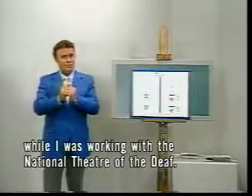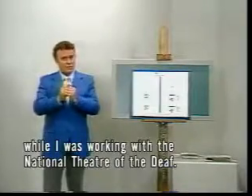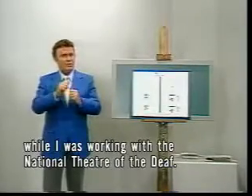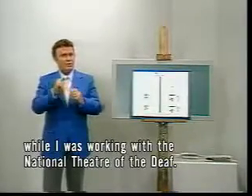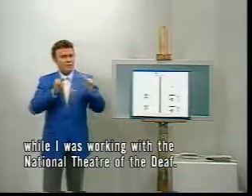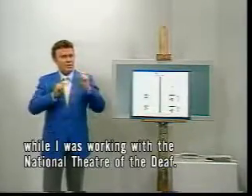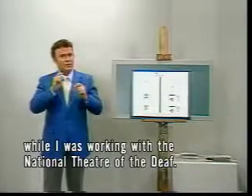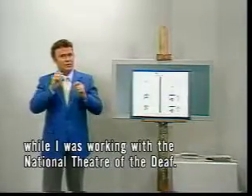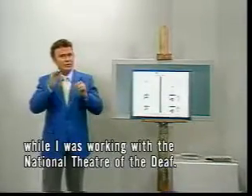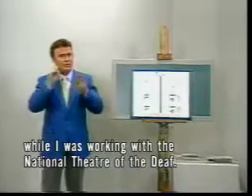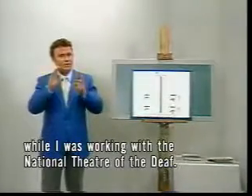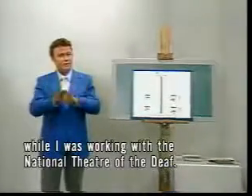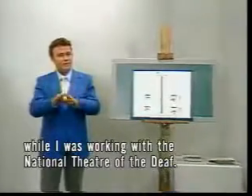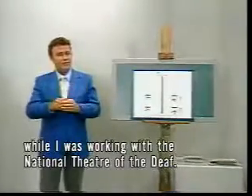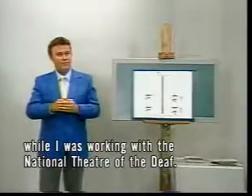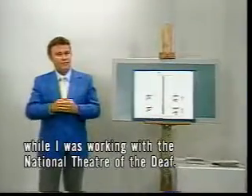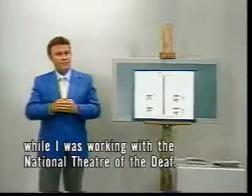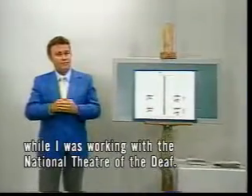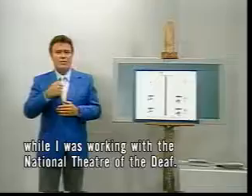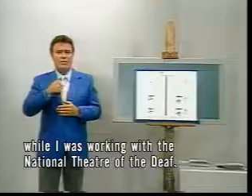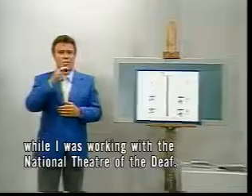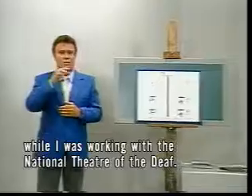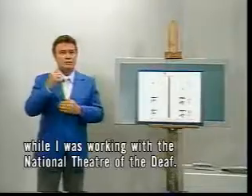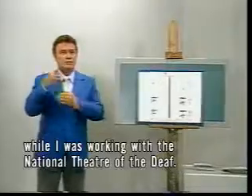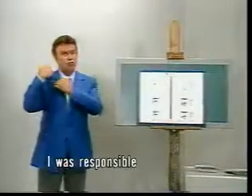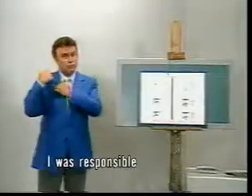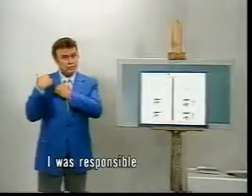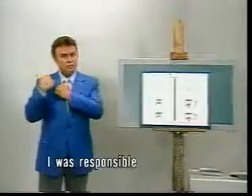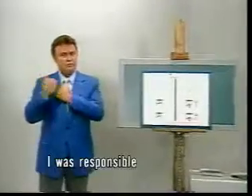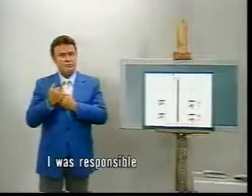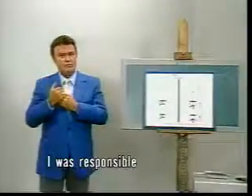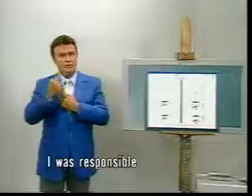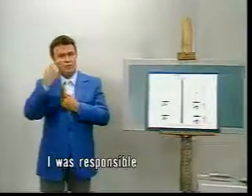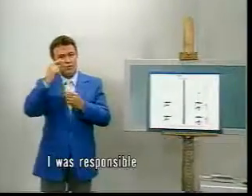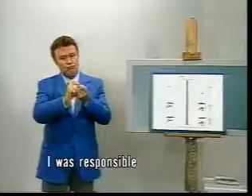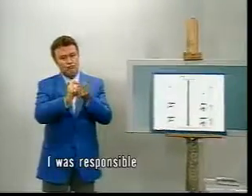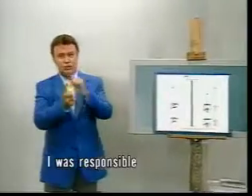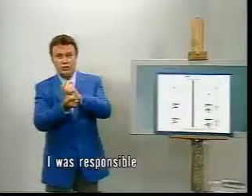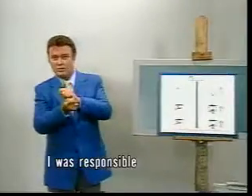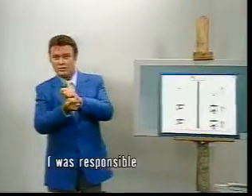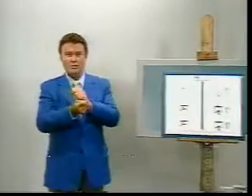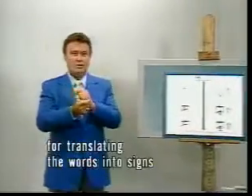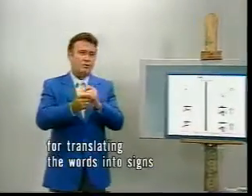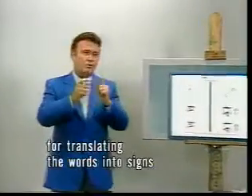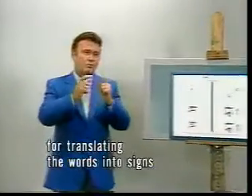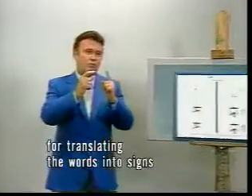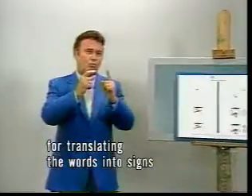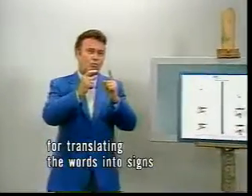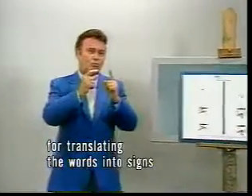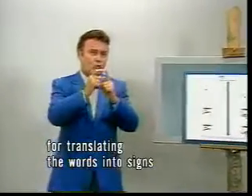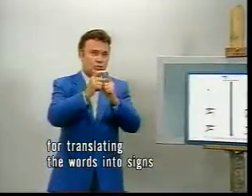while I was working with the National Theater of the Deaf. I was responsible for translating the words into